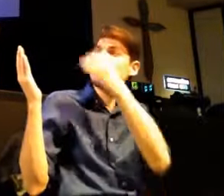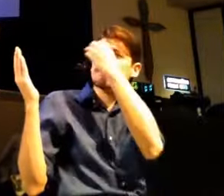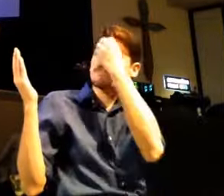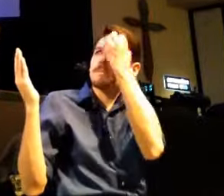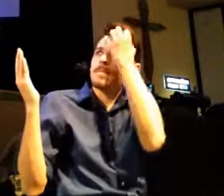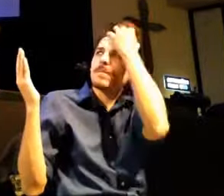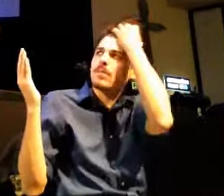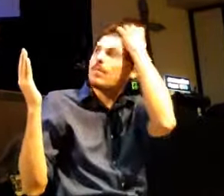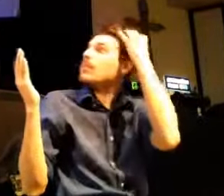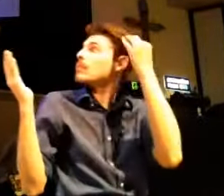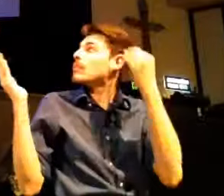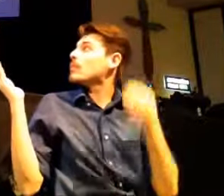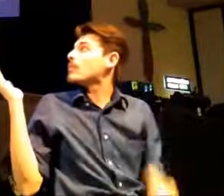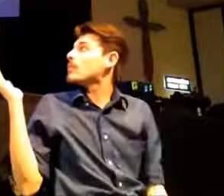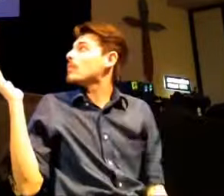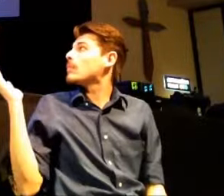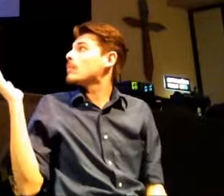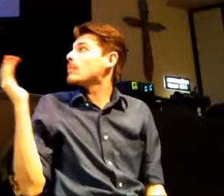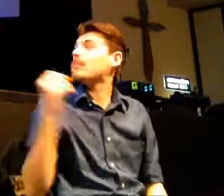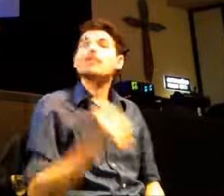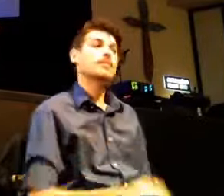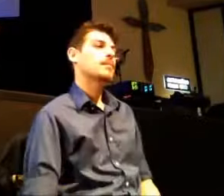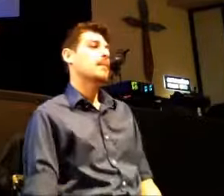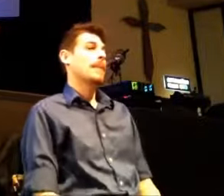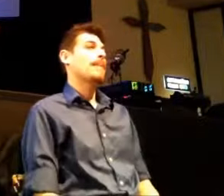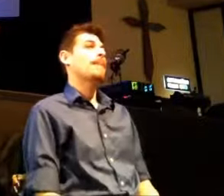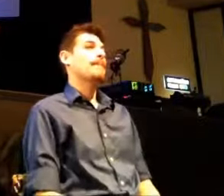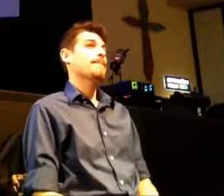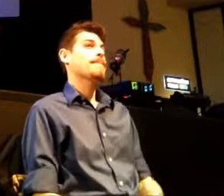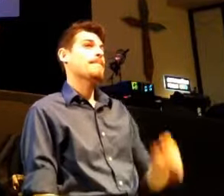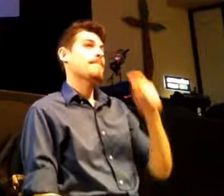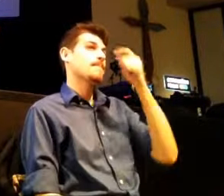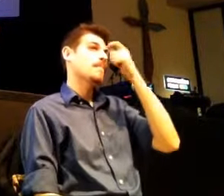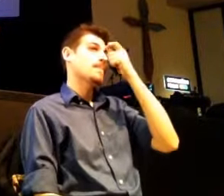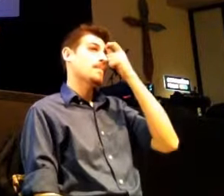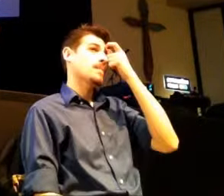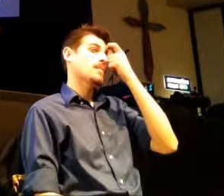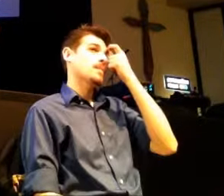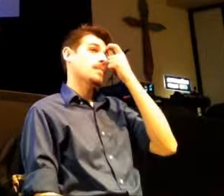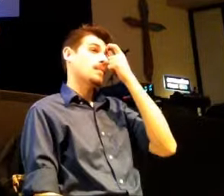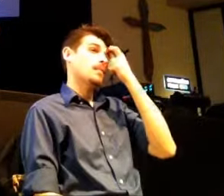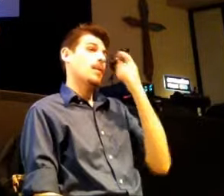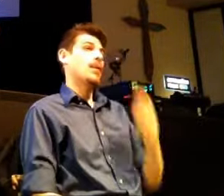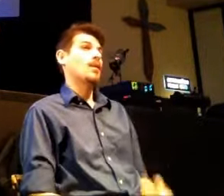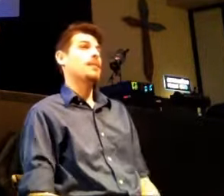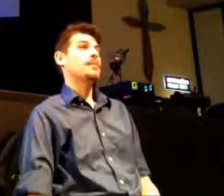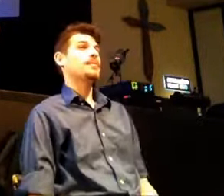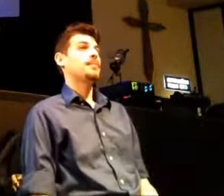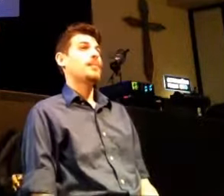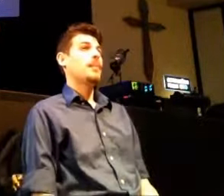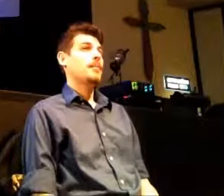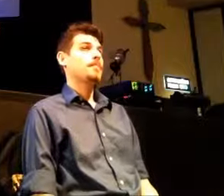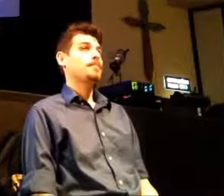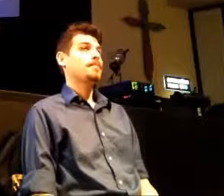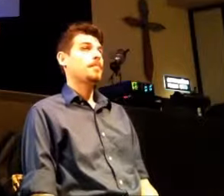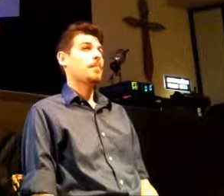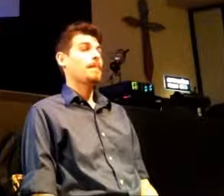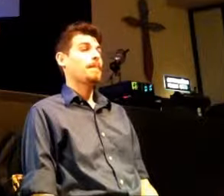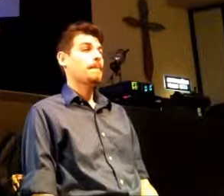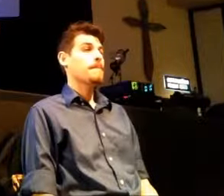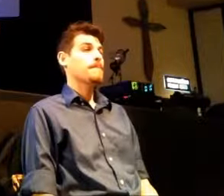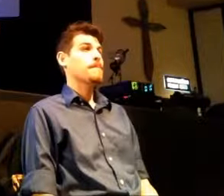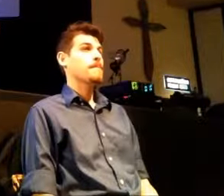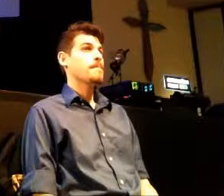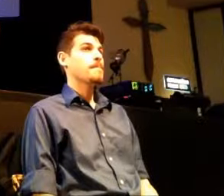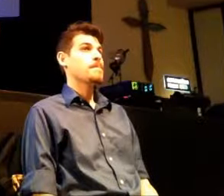of the night, Jesus went out to them walking on the lake. There is just a little miracle there. Walking on the lake. When the disciples saw